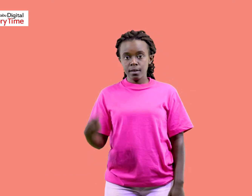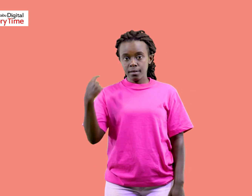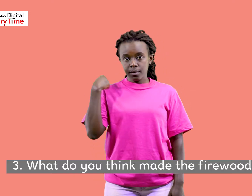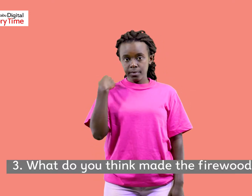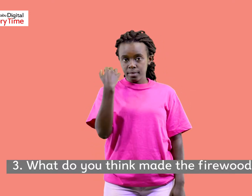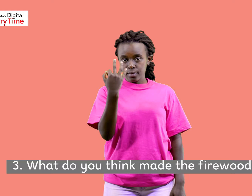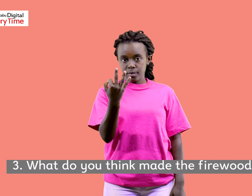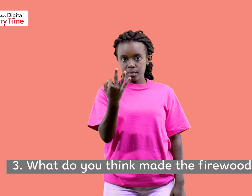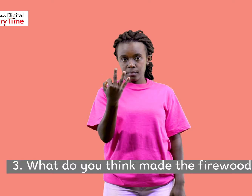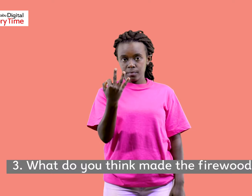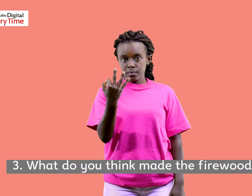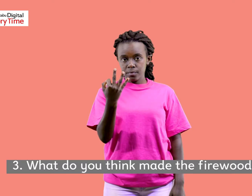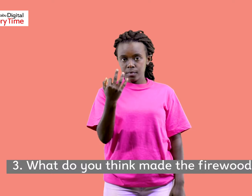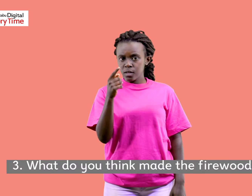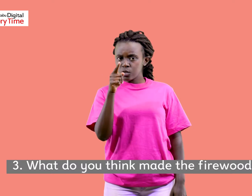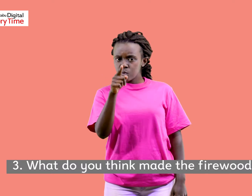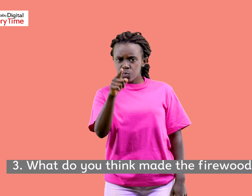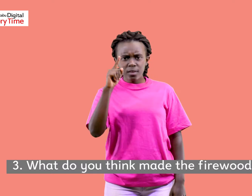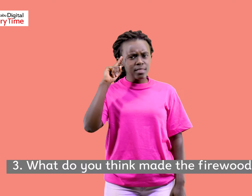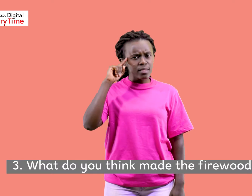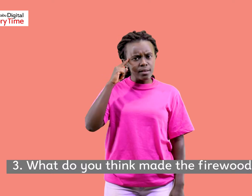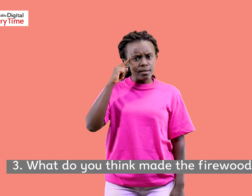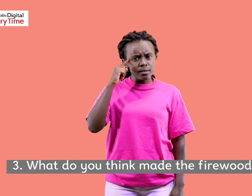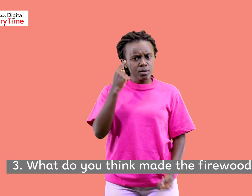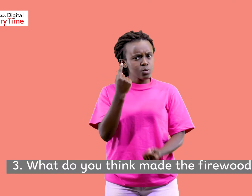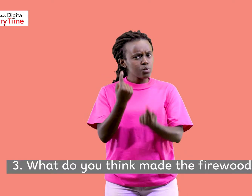Number three, what do you think made the firewood wet?